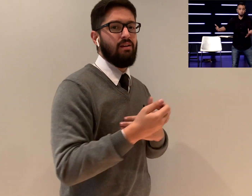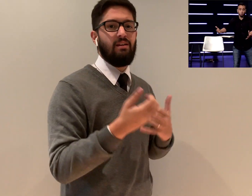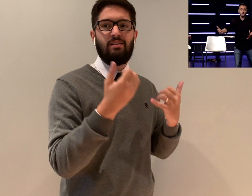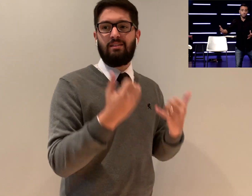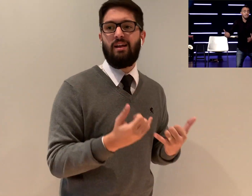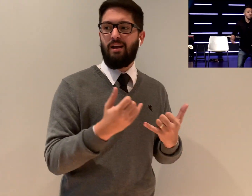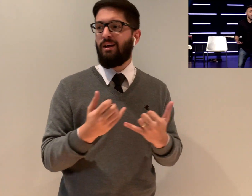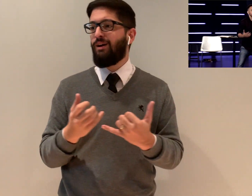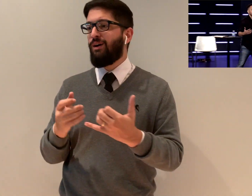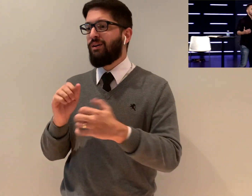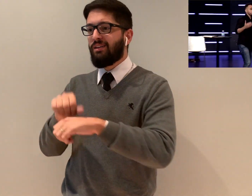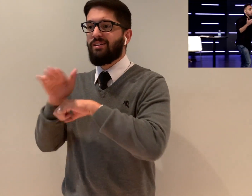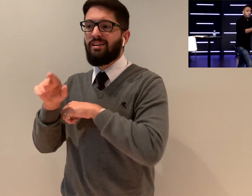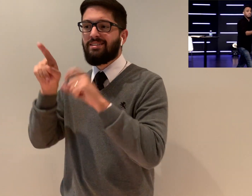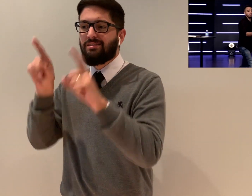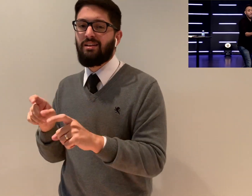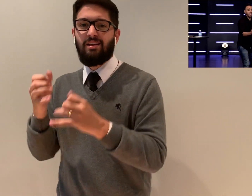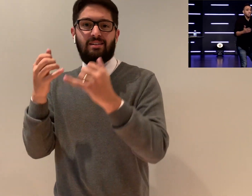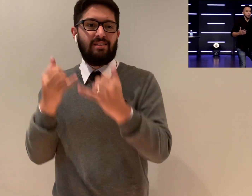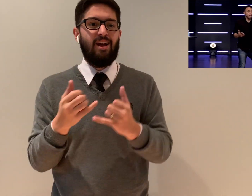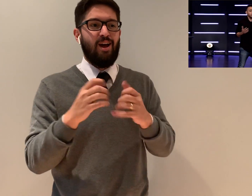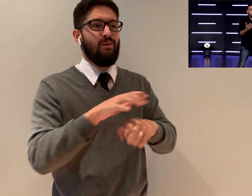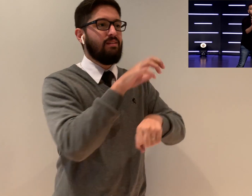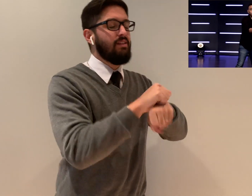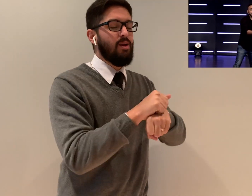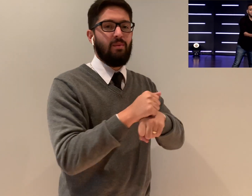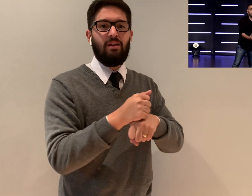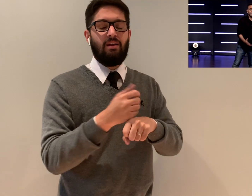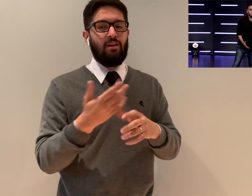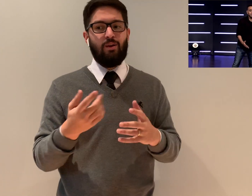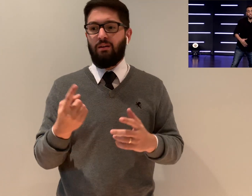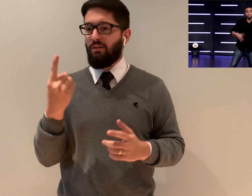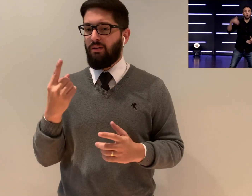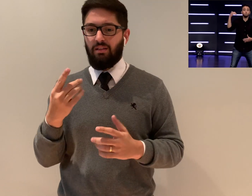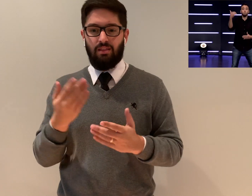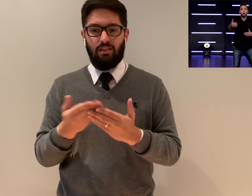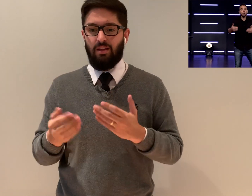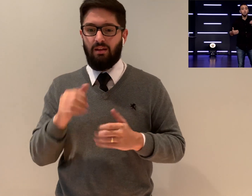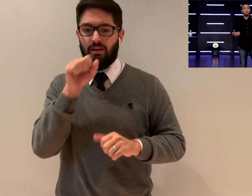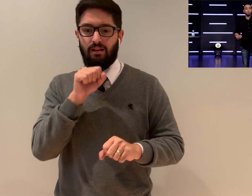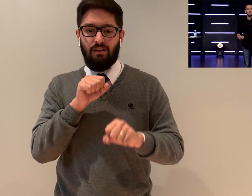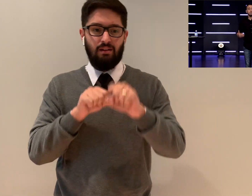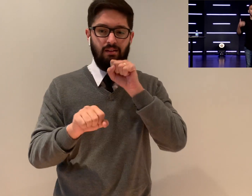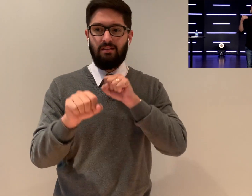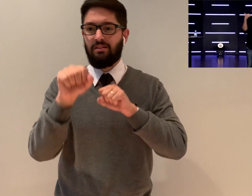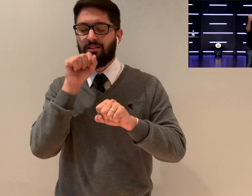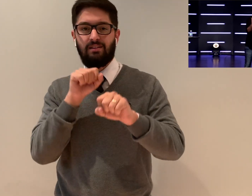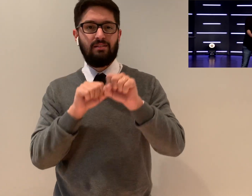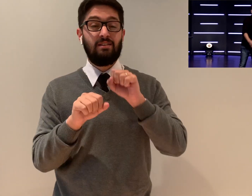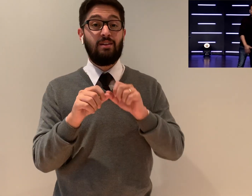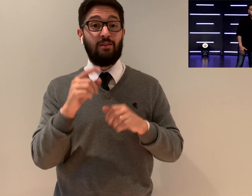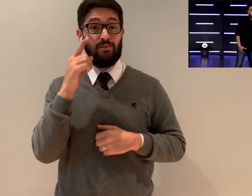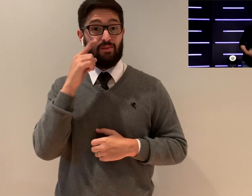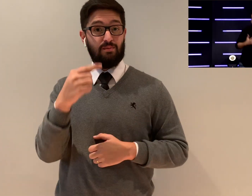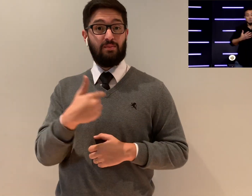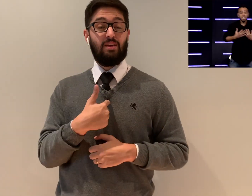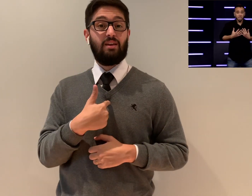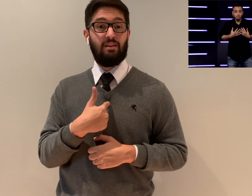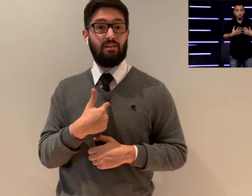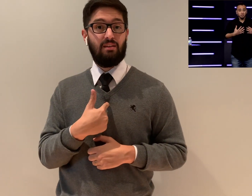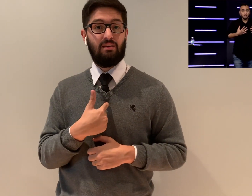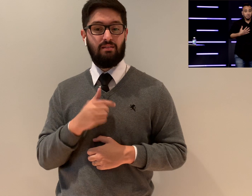do this project. Now you gotta turn in this test. Now you gotta turn in this assignment. And she's going one thing after the other. For